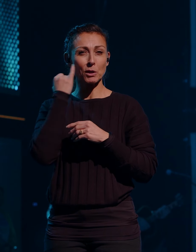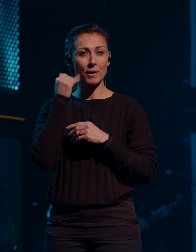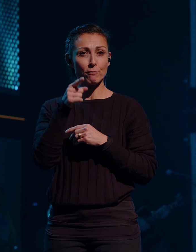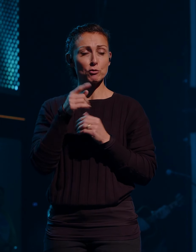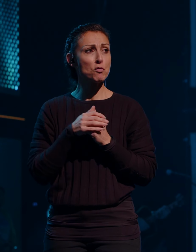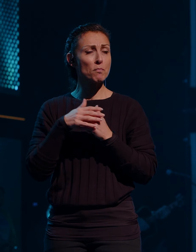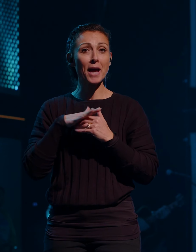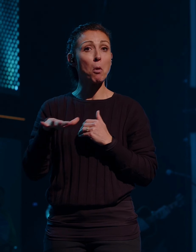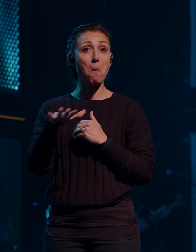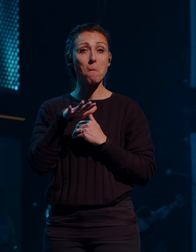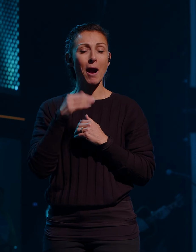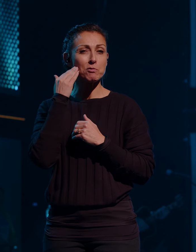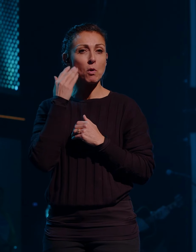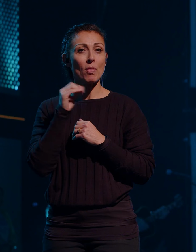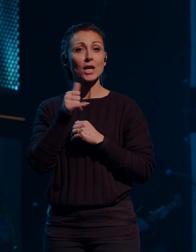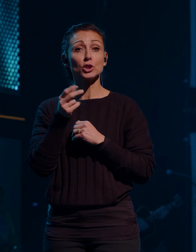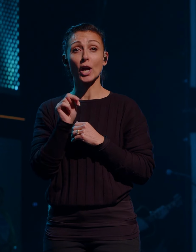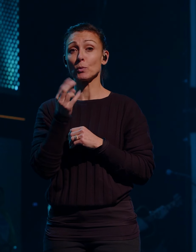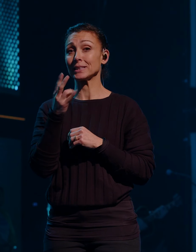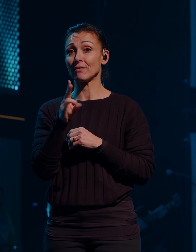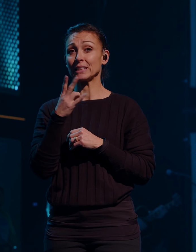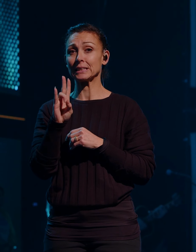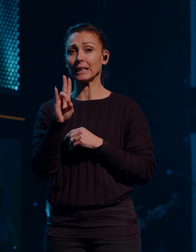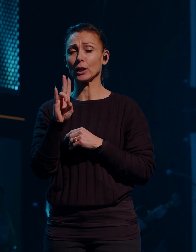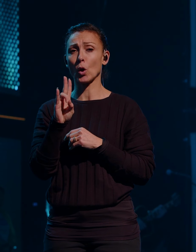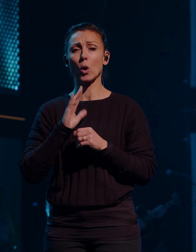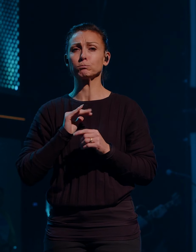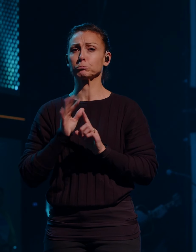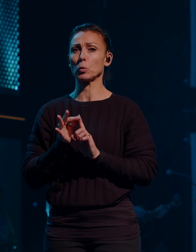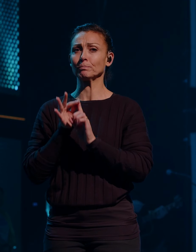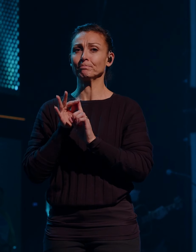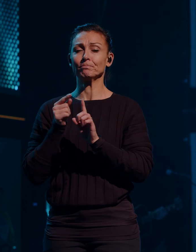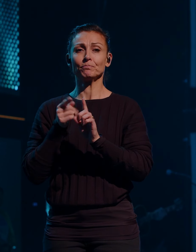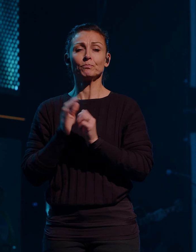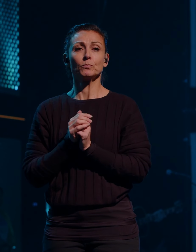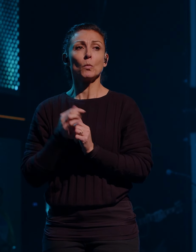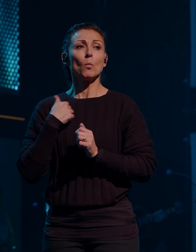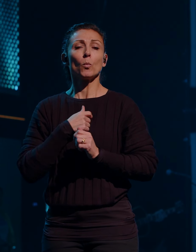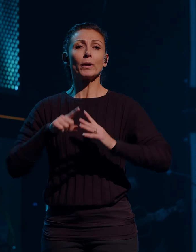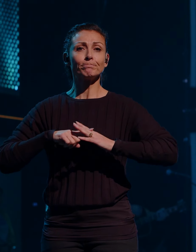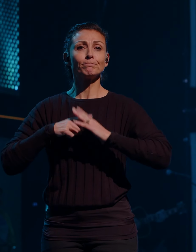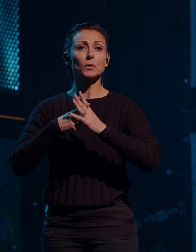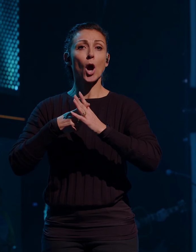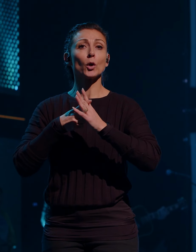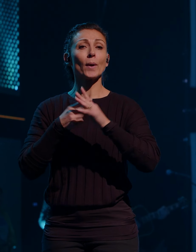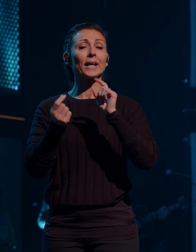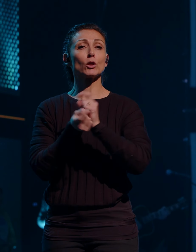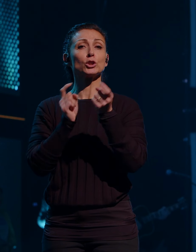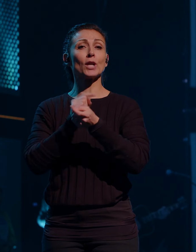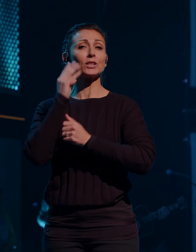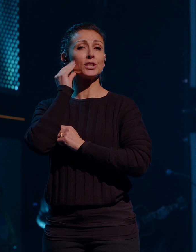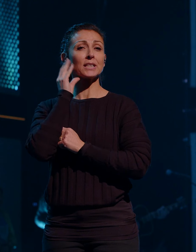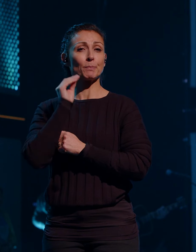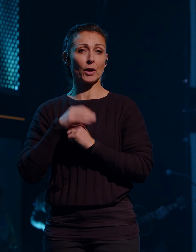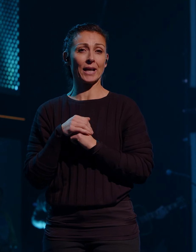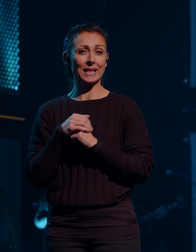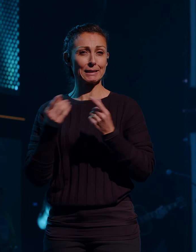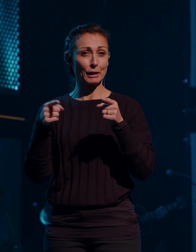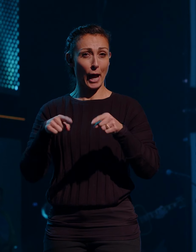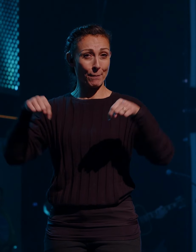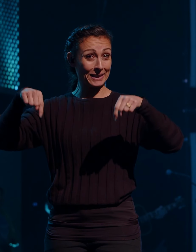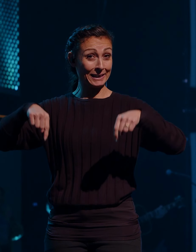you know that January 17th is a special day. We are inaugurating the Changed Experience, which is going to happen right here